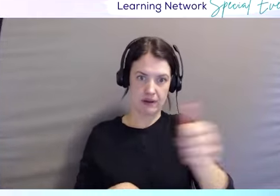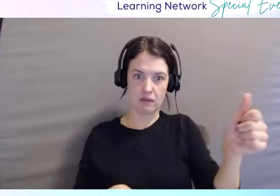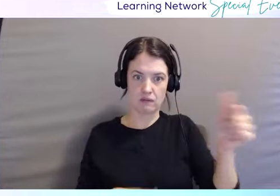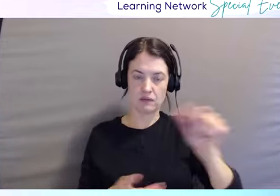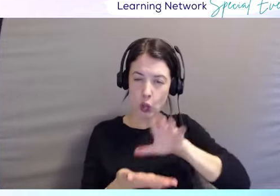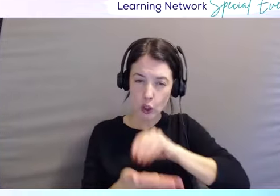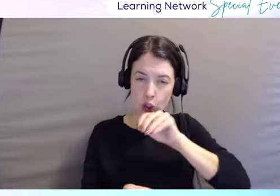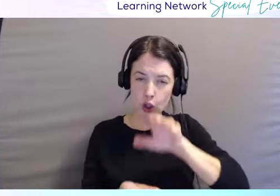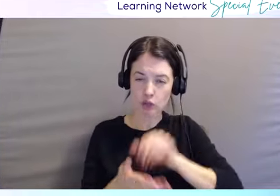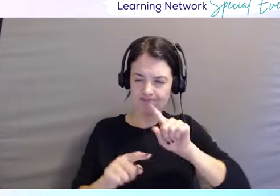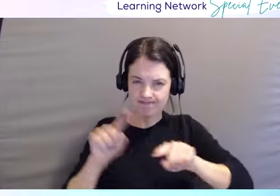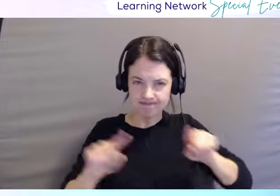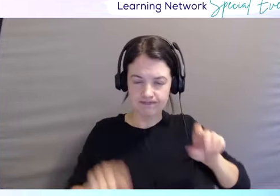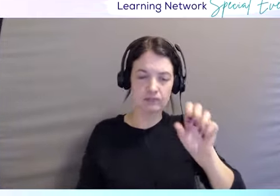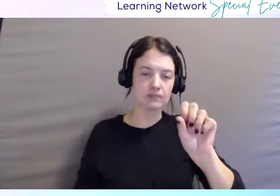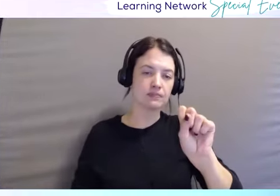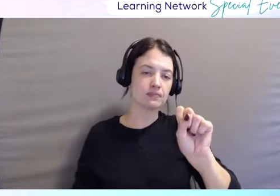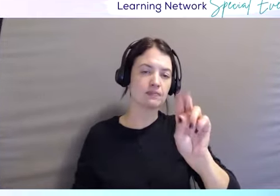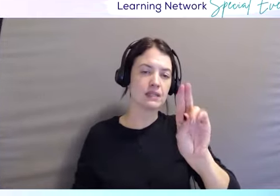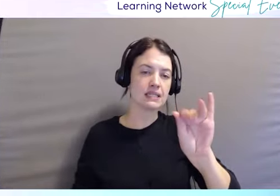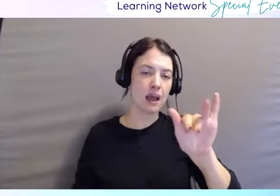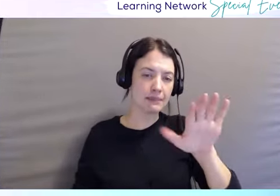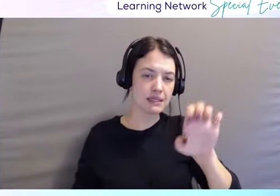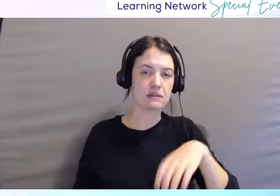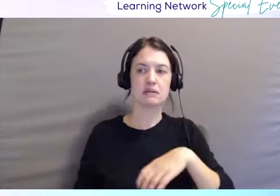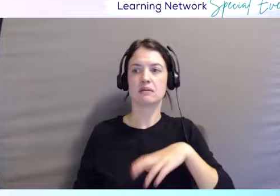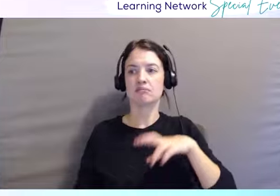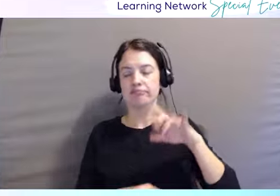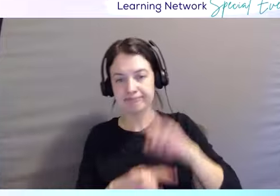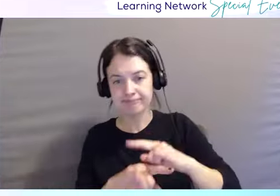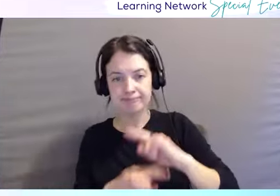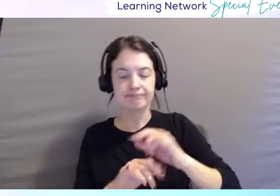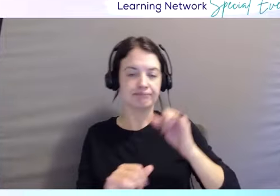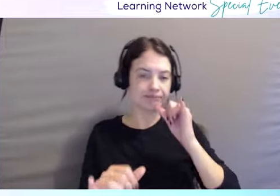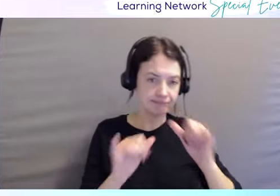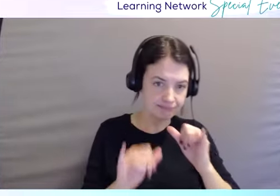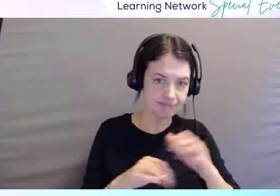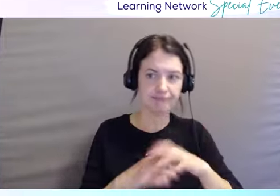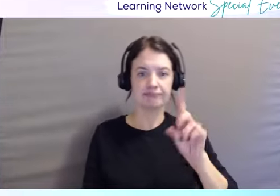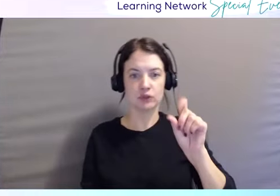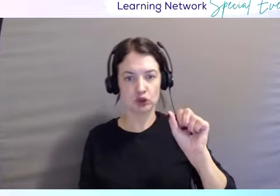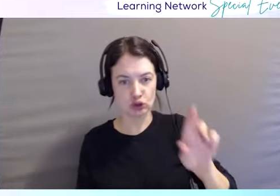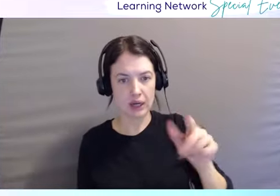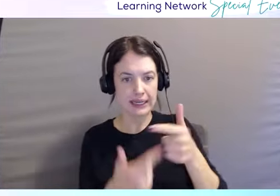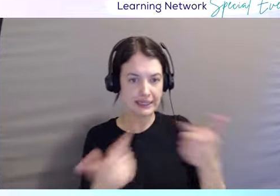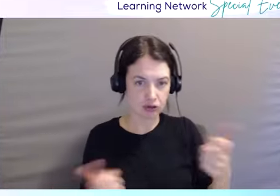that are out there, how they function with respect to GBV, and how you can acknowledge